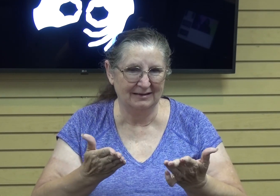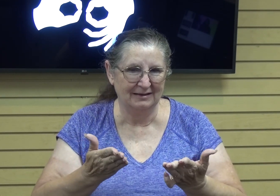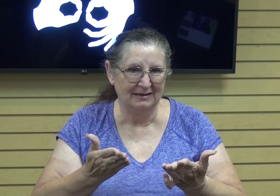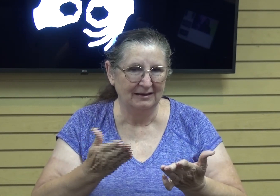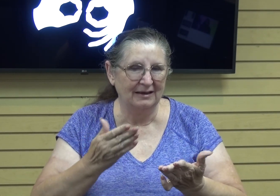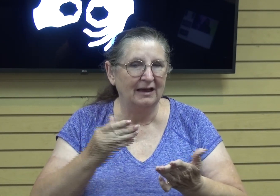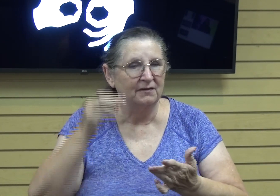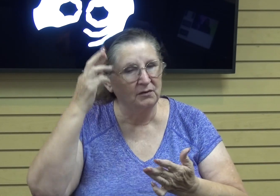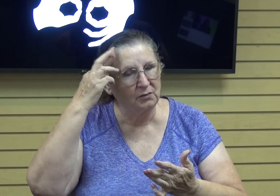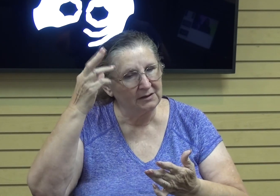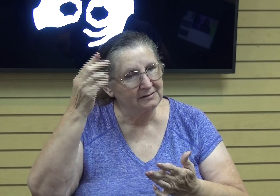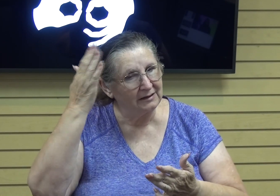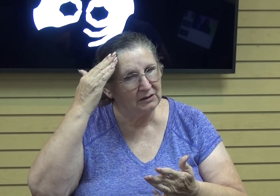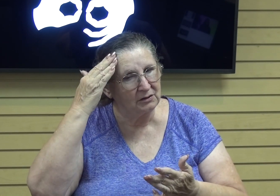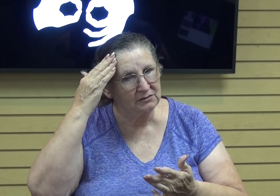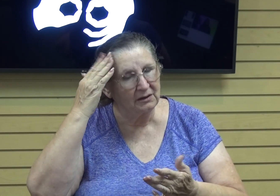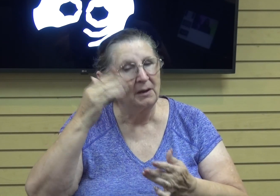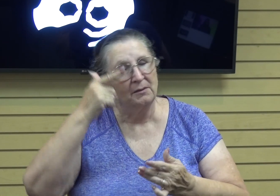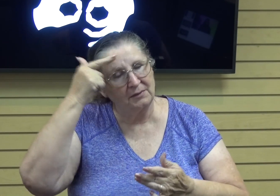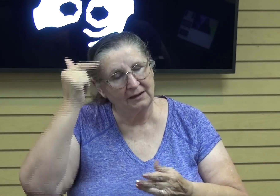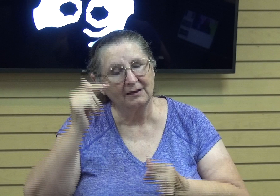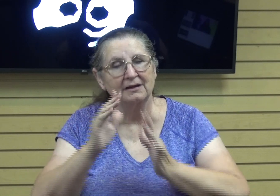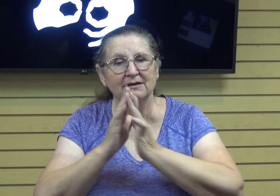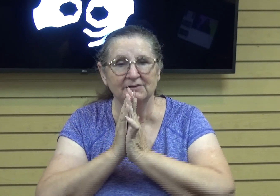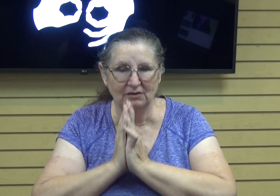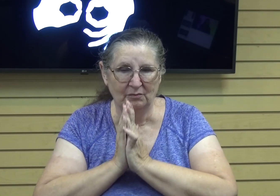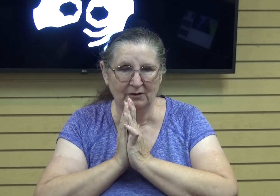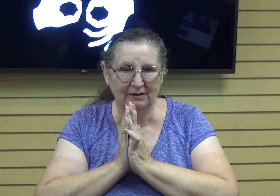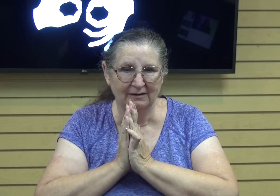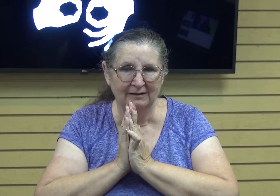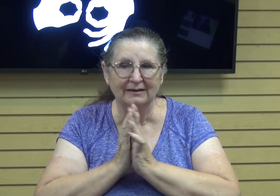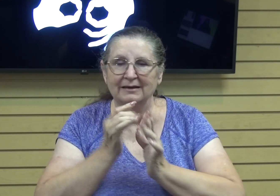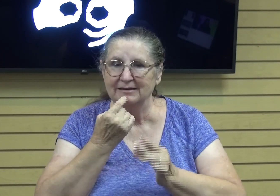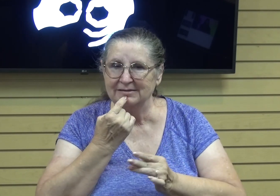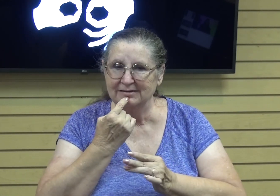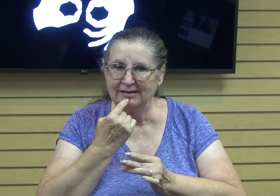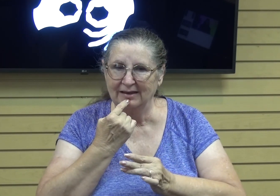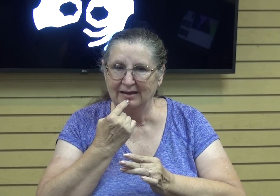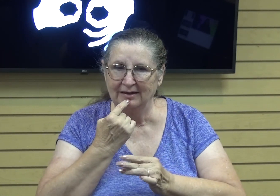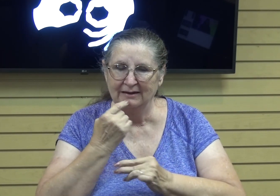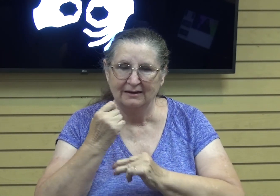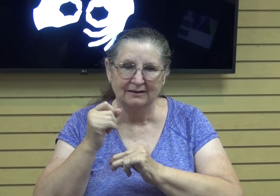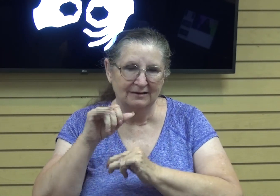knows is because of prayer. As he mentioned it yesterday, you know, he has walked with us